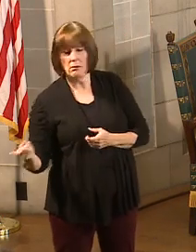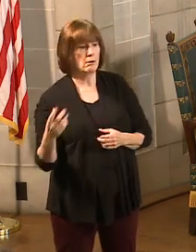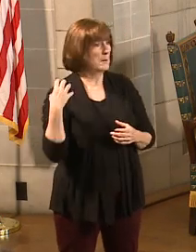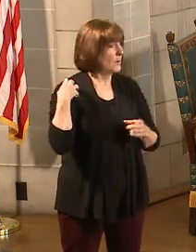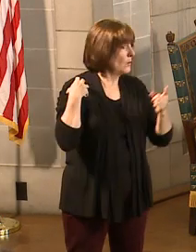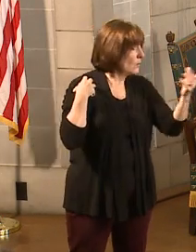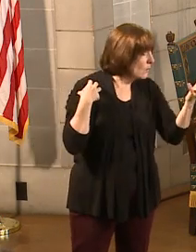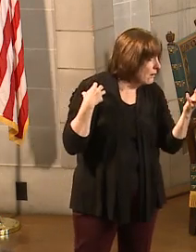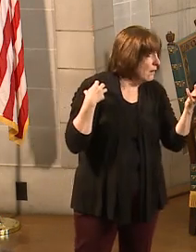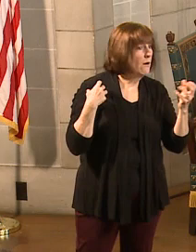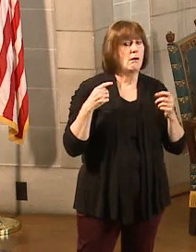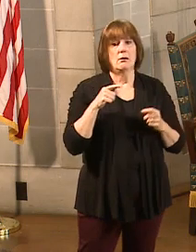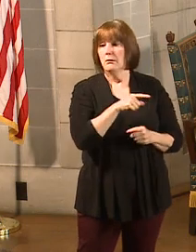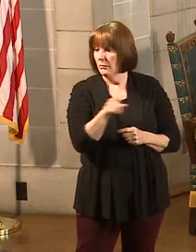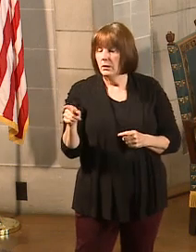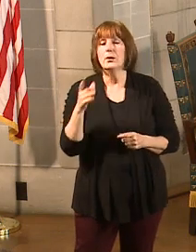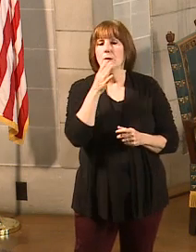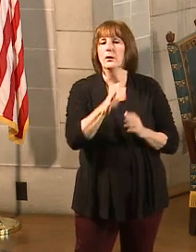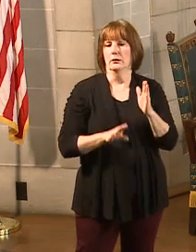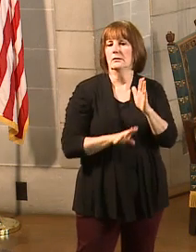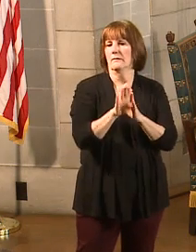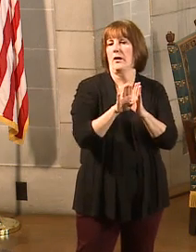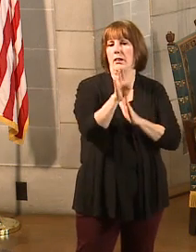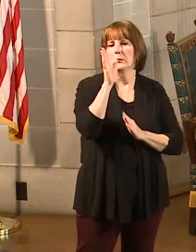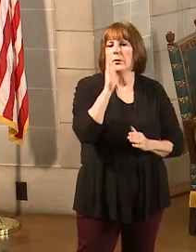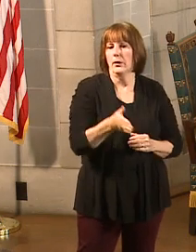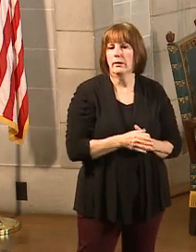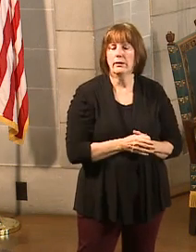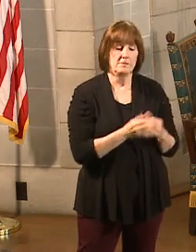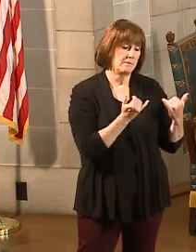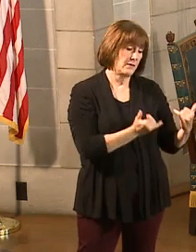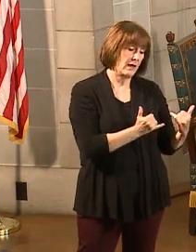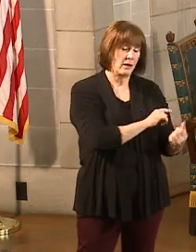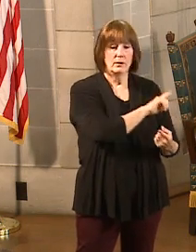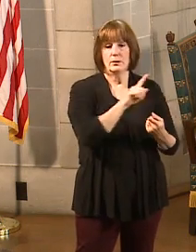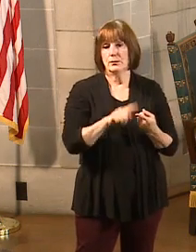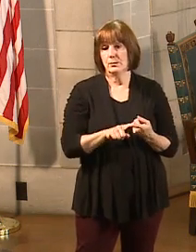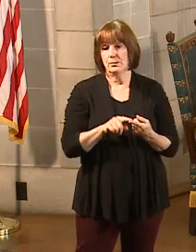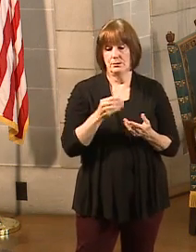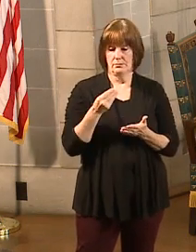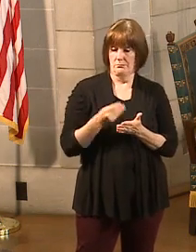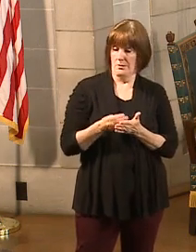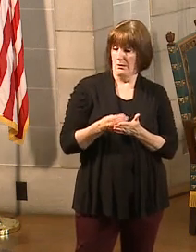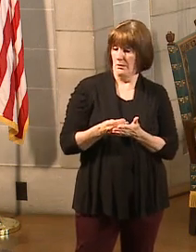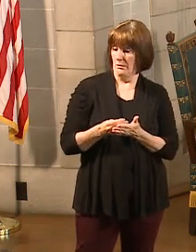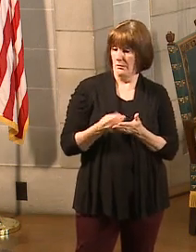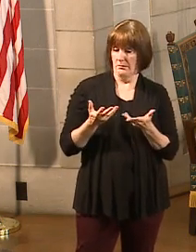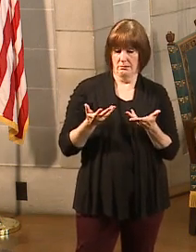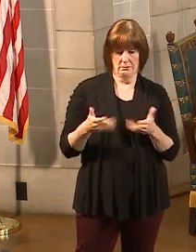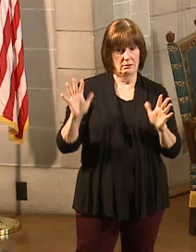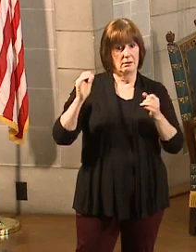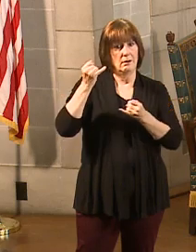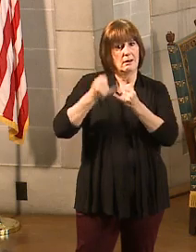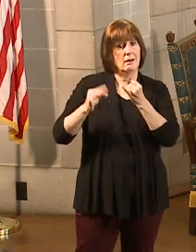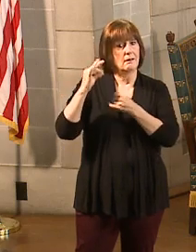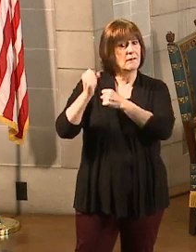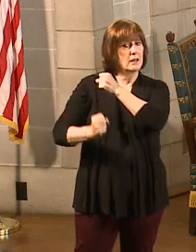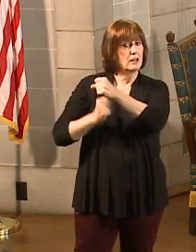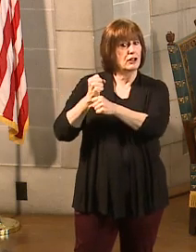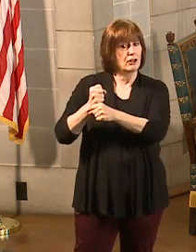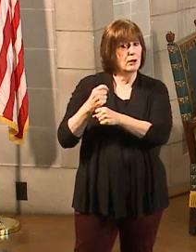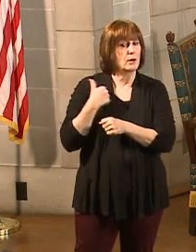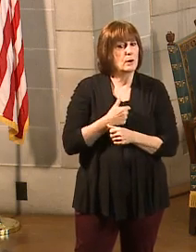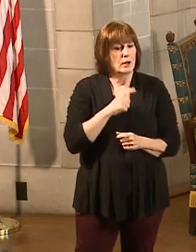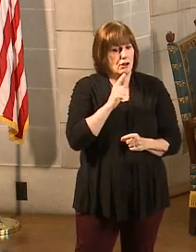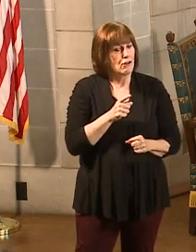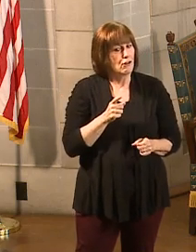employers that want those people, we're going to do what we can. We have between now and the money going out at the end of the year, we're